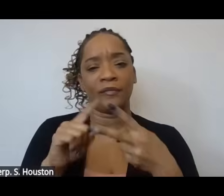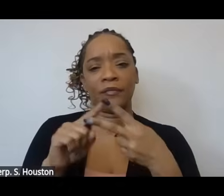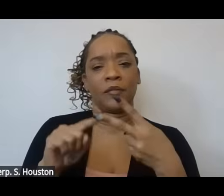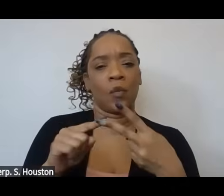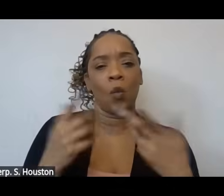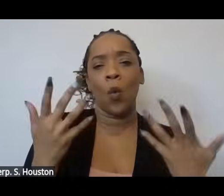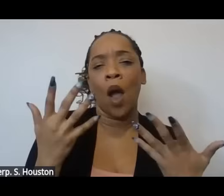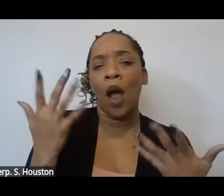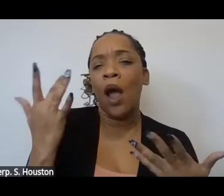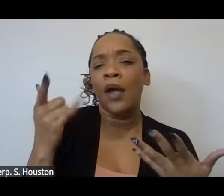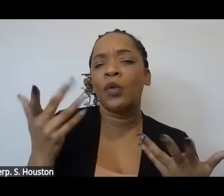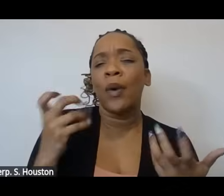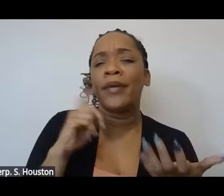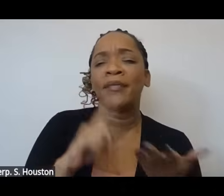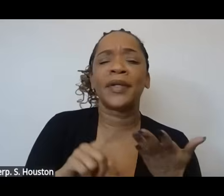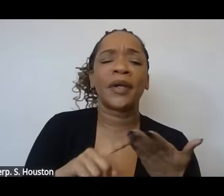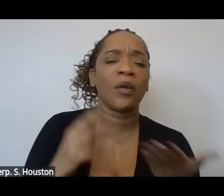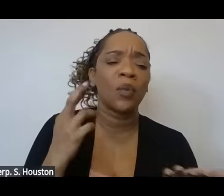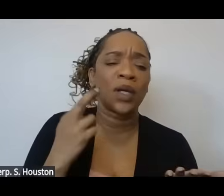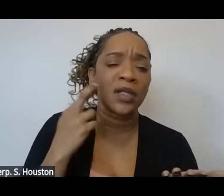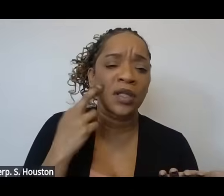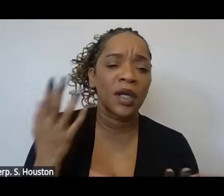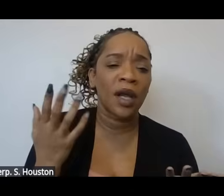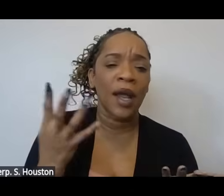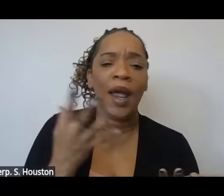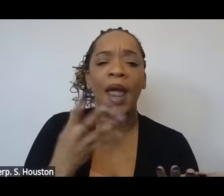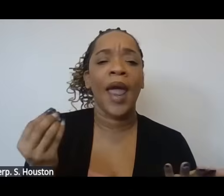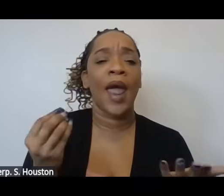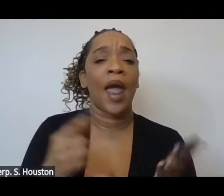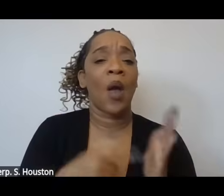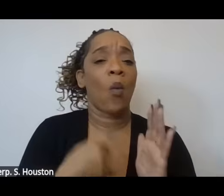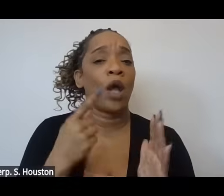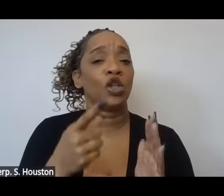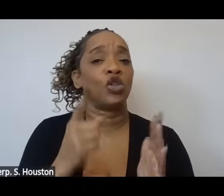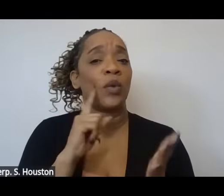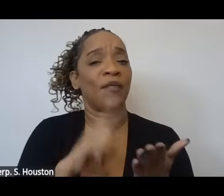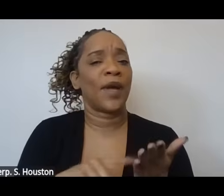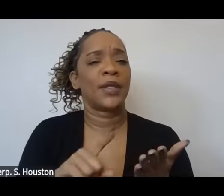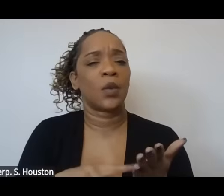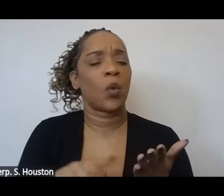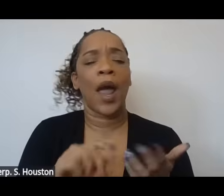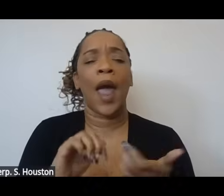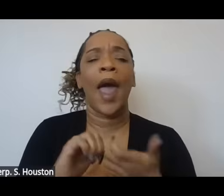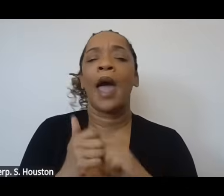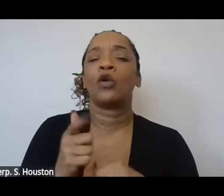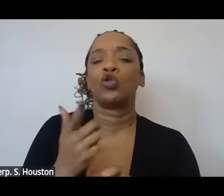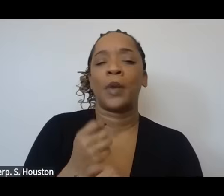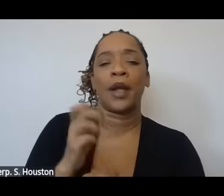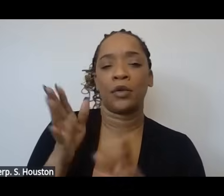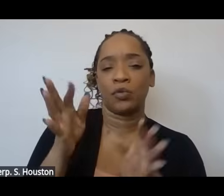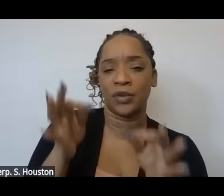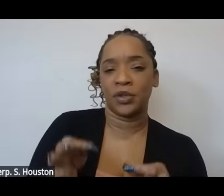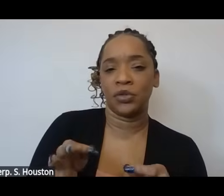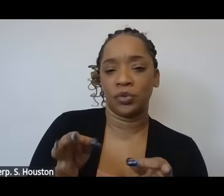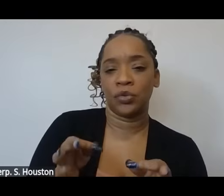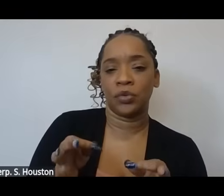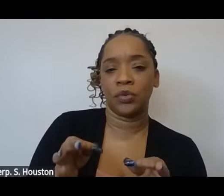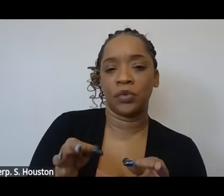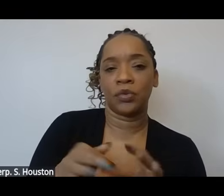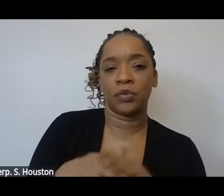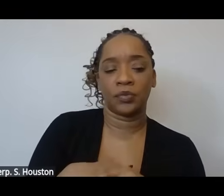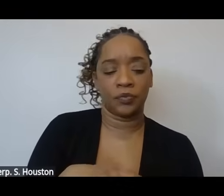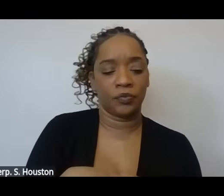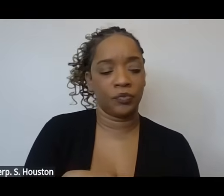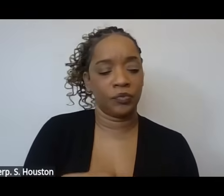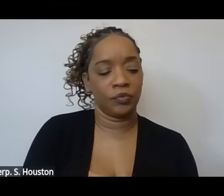gives you the reason to make it, what gives you the information you need to make a decision? well, even finding signatures from a